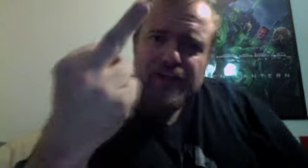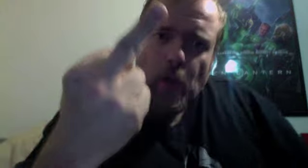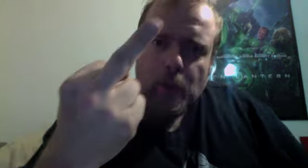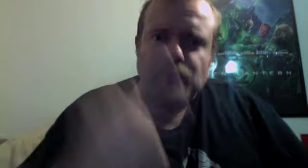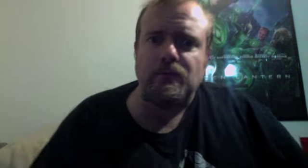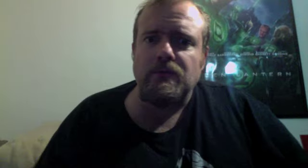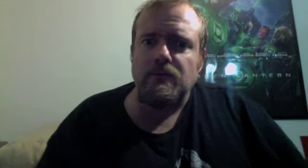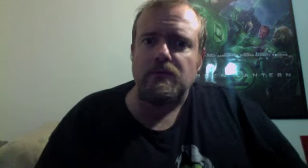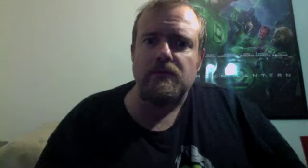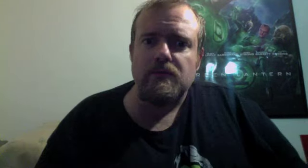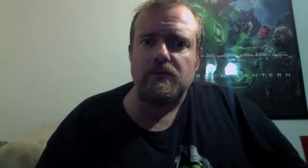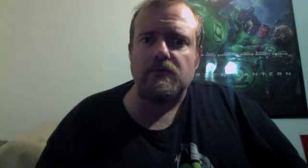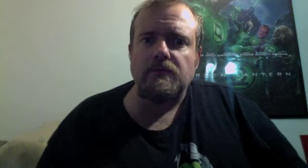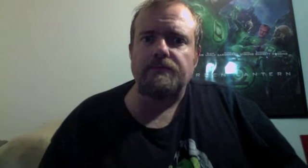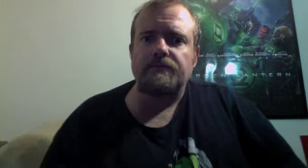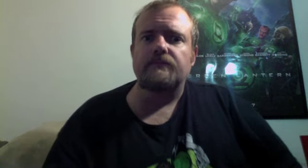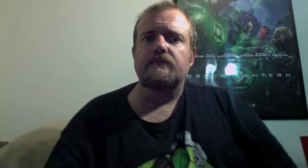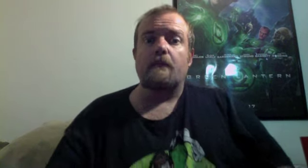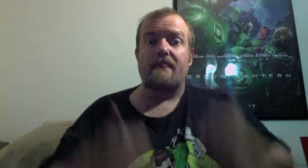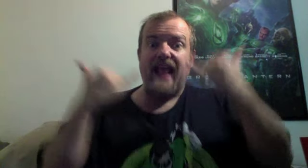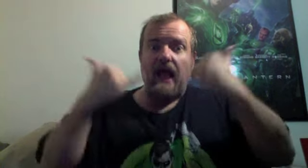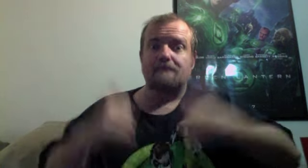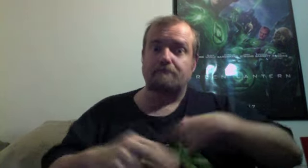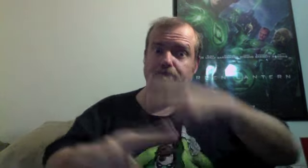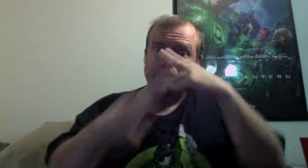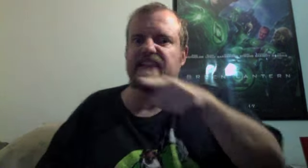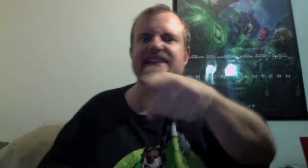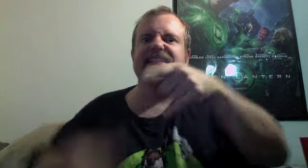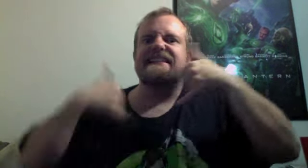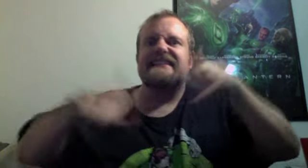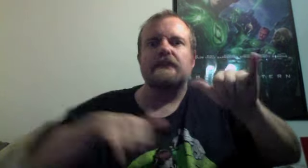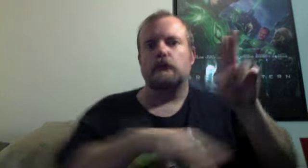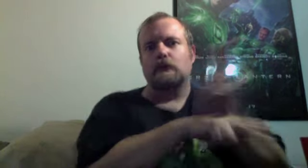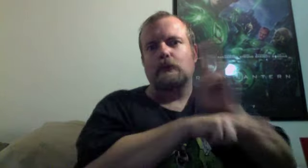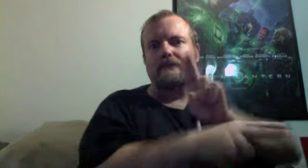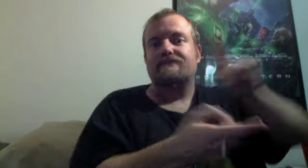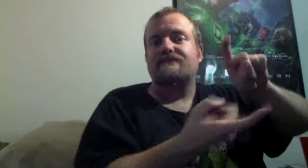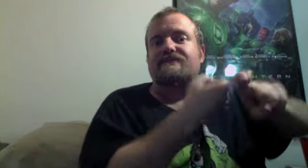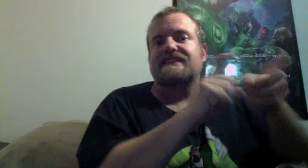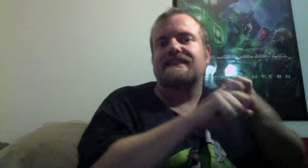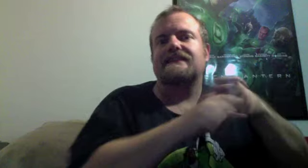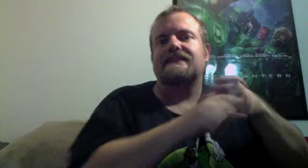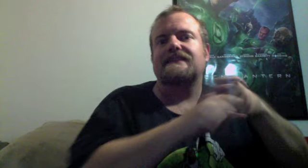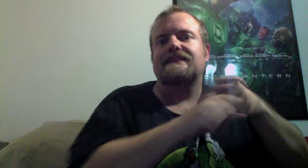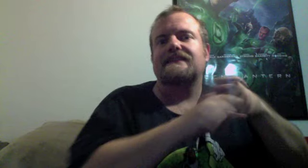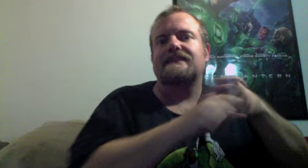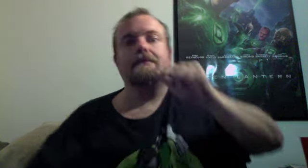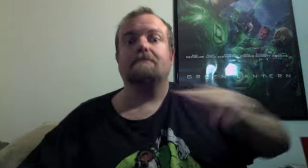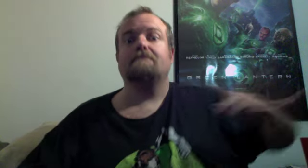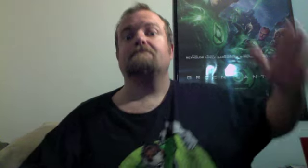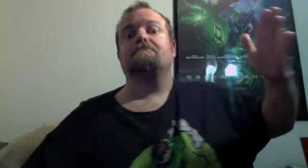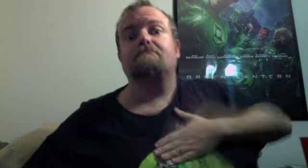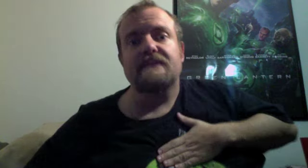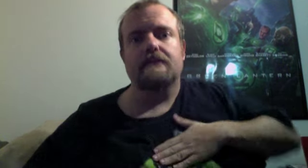Harry, you were right. Dragon is easy and amazingly. Underline that. Smiley face.